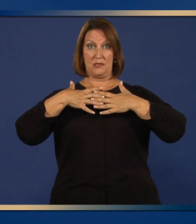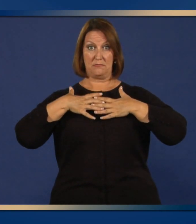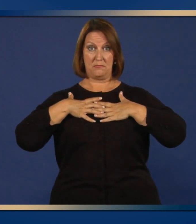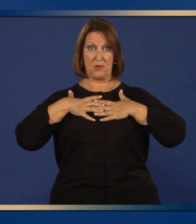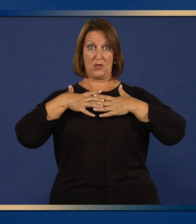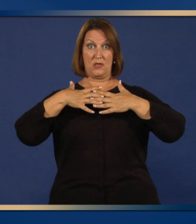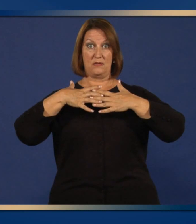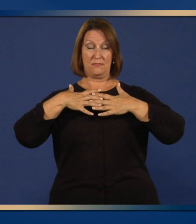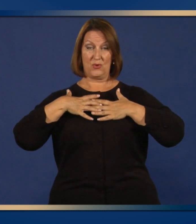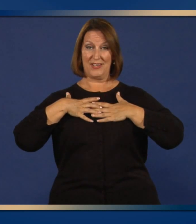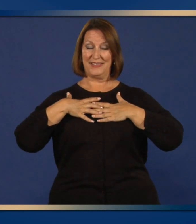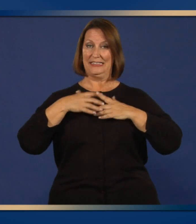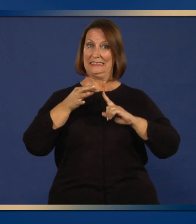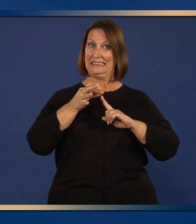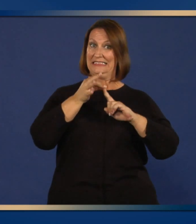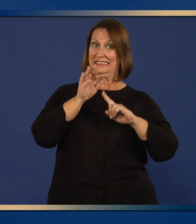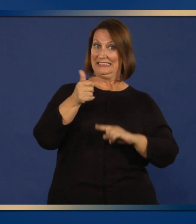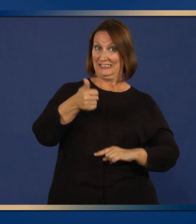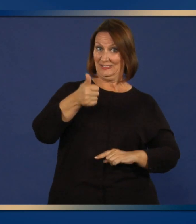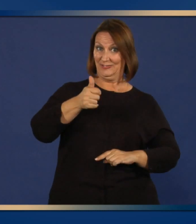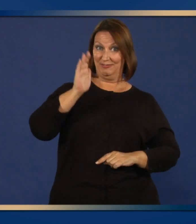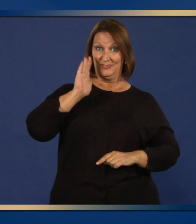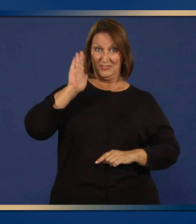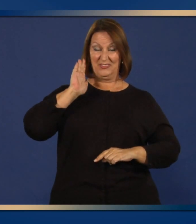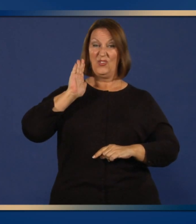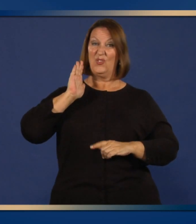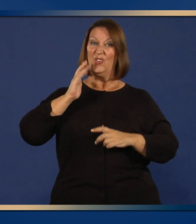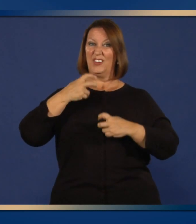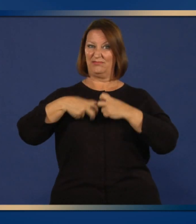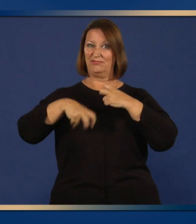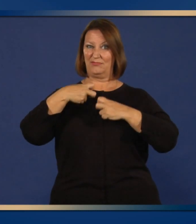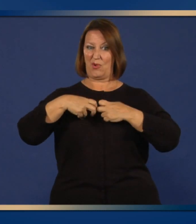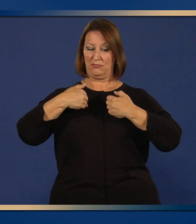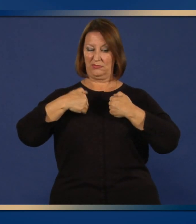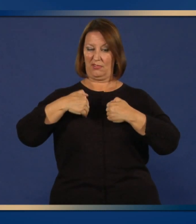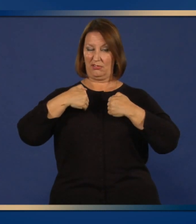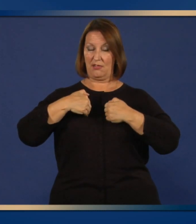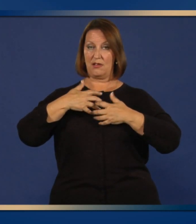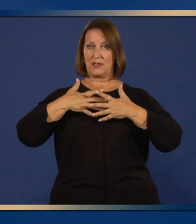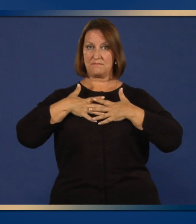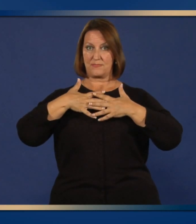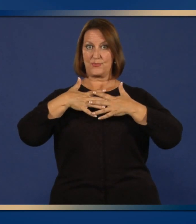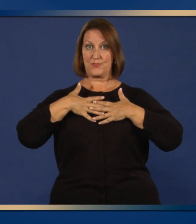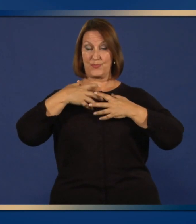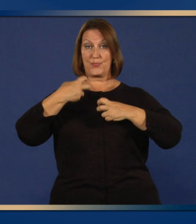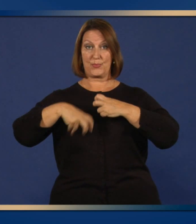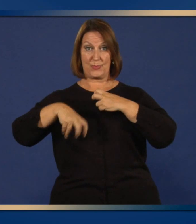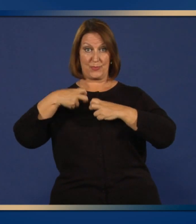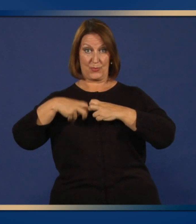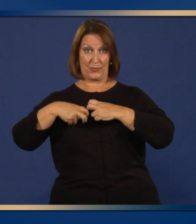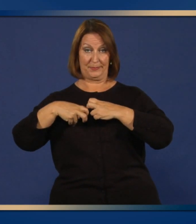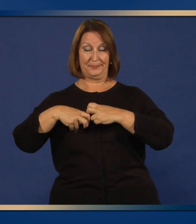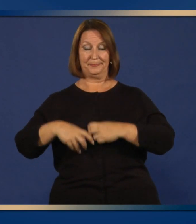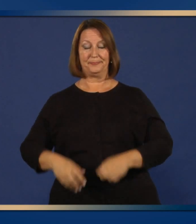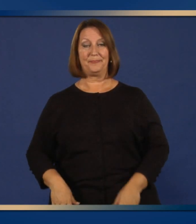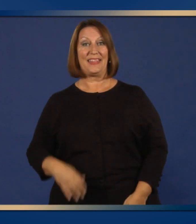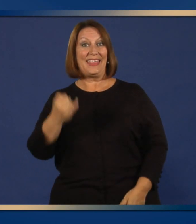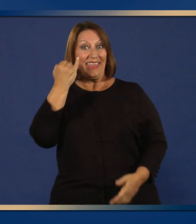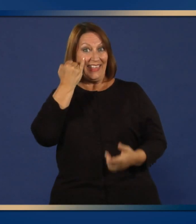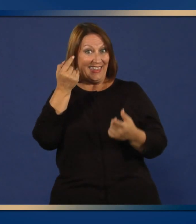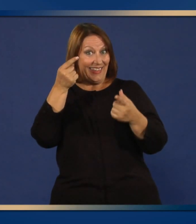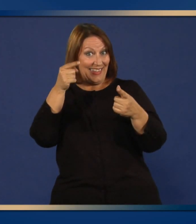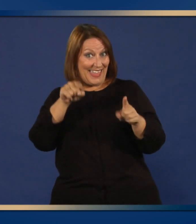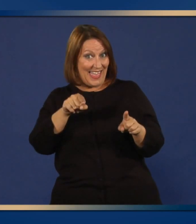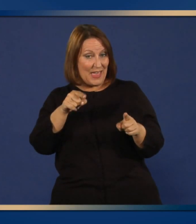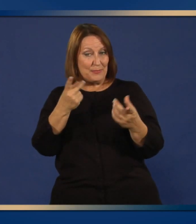history of underlying breathing problems. If patients have increased difficulty breathing, they